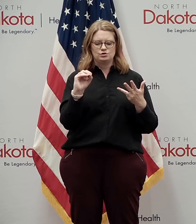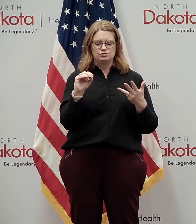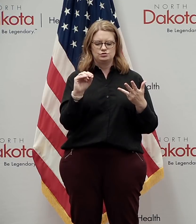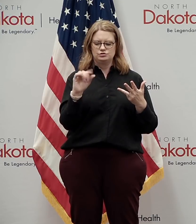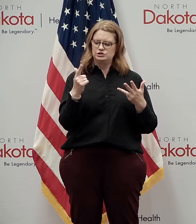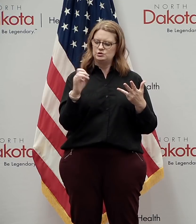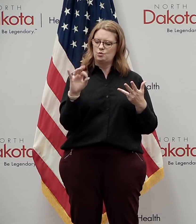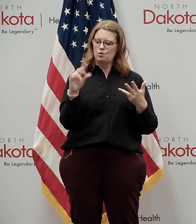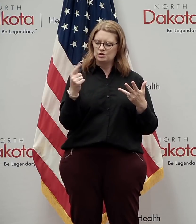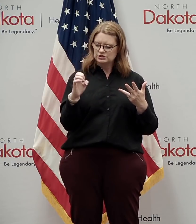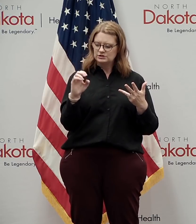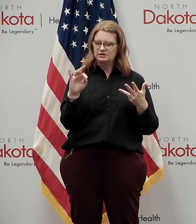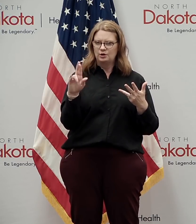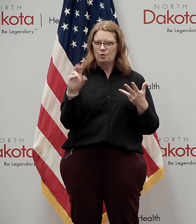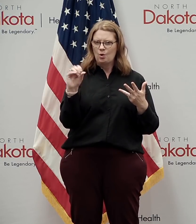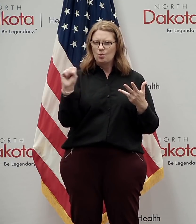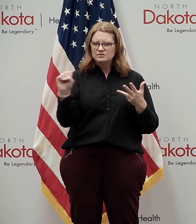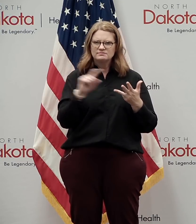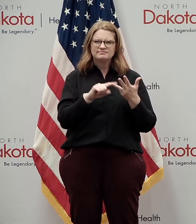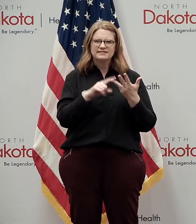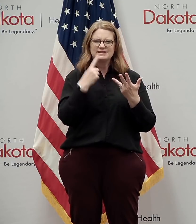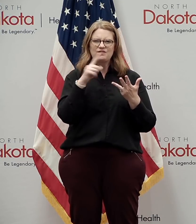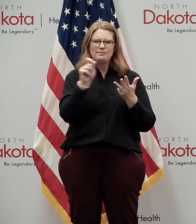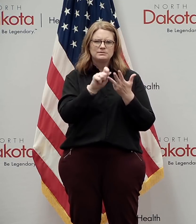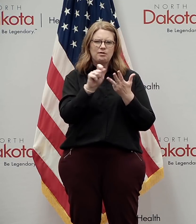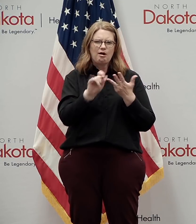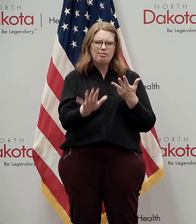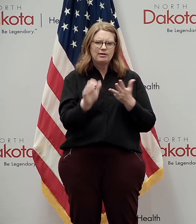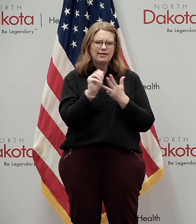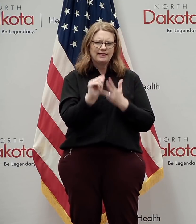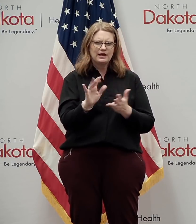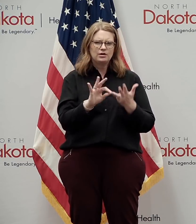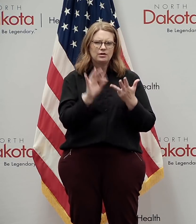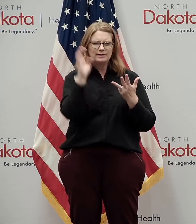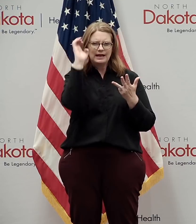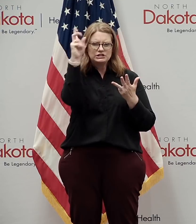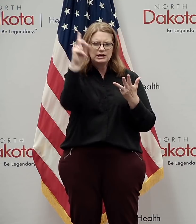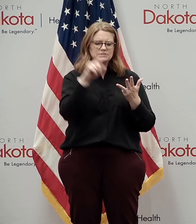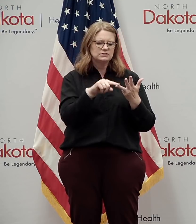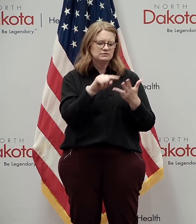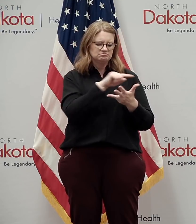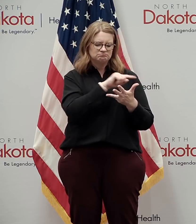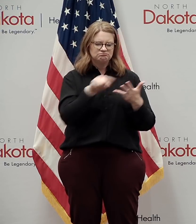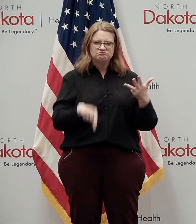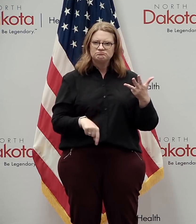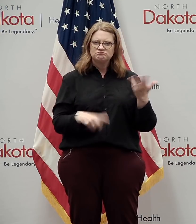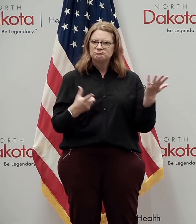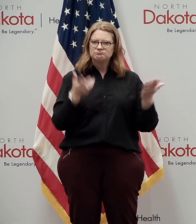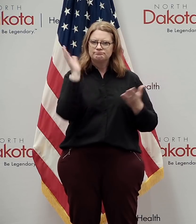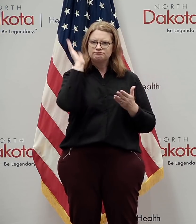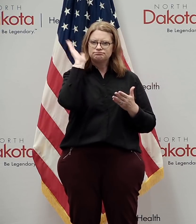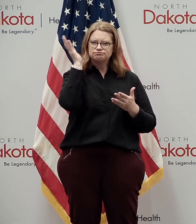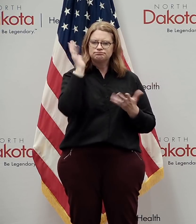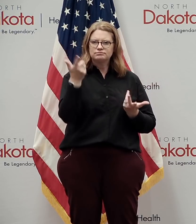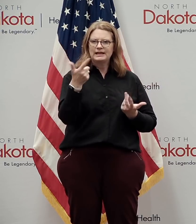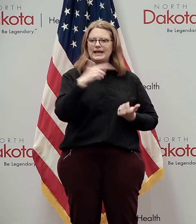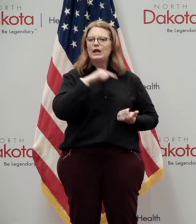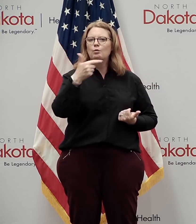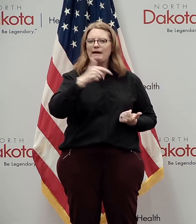who is a nationally noted author and leader on education, all delivered